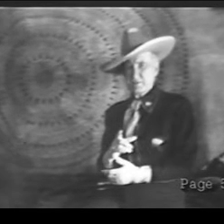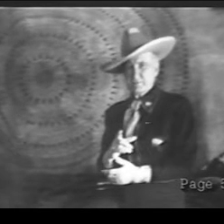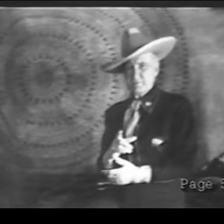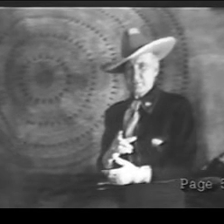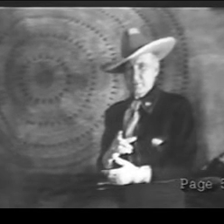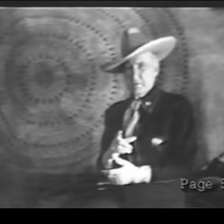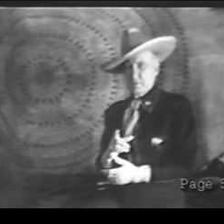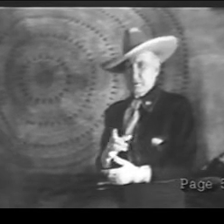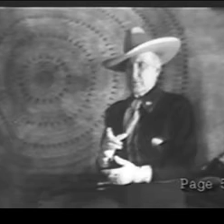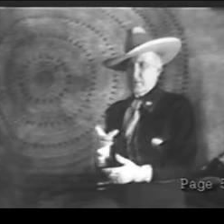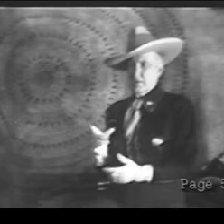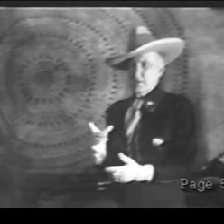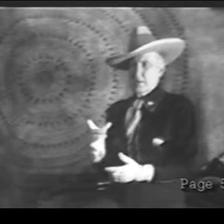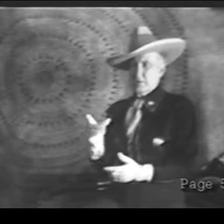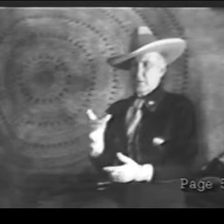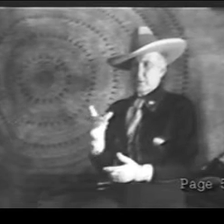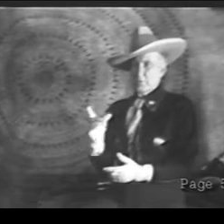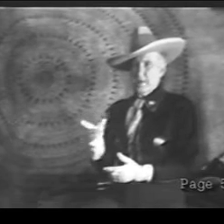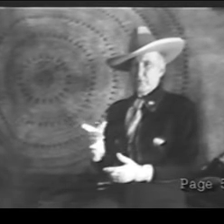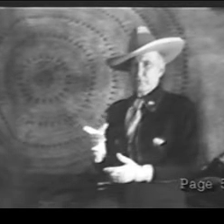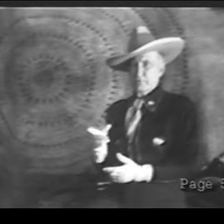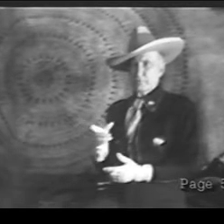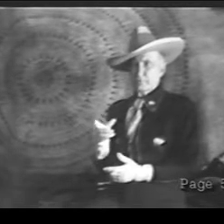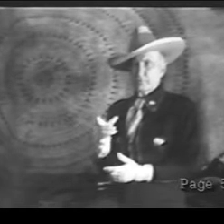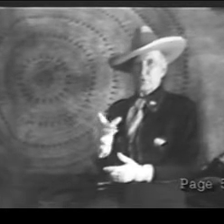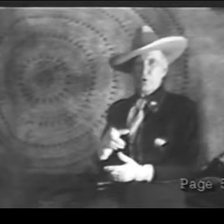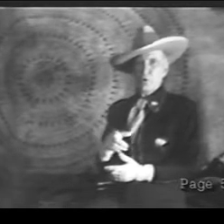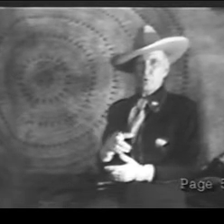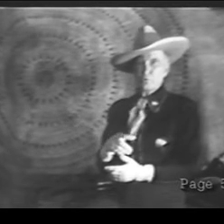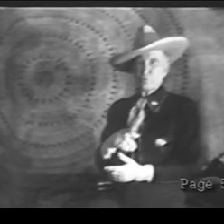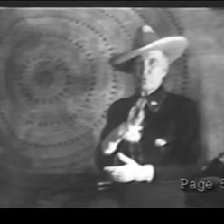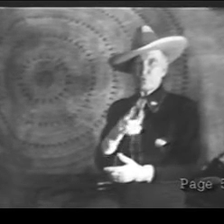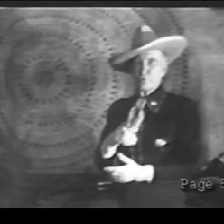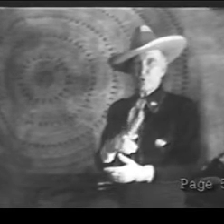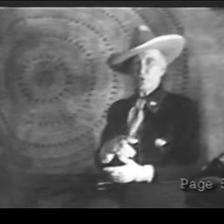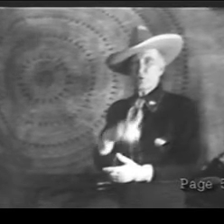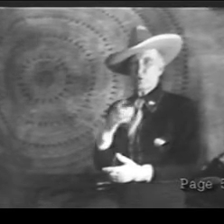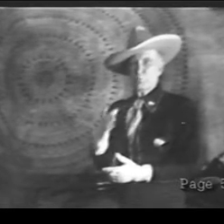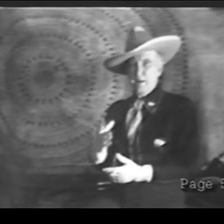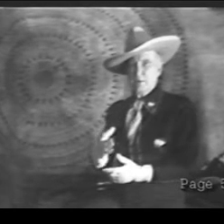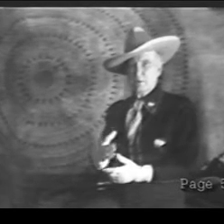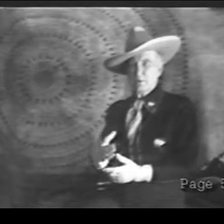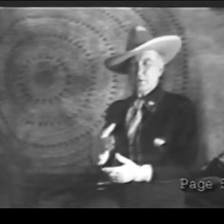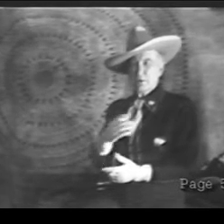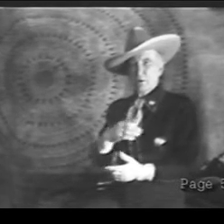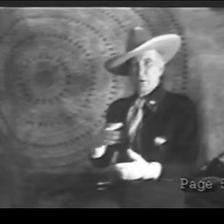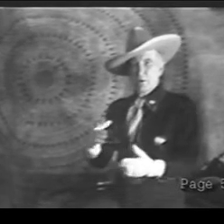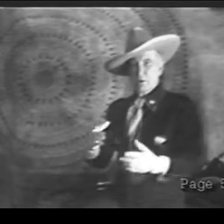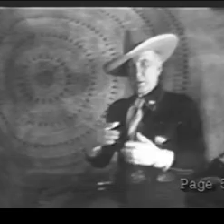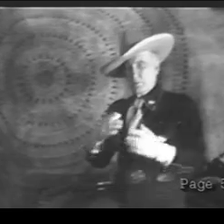differently. Now, you take the Blackfoot, the Crow, the Shoshone, the Bannock, a number